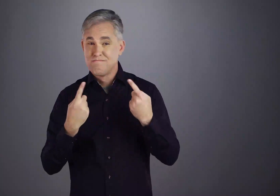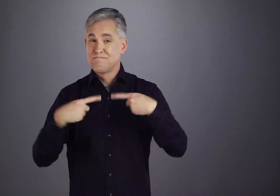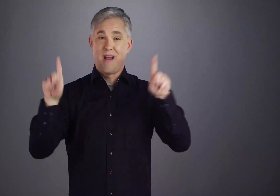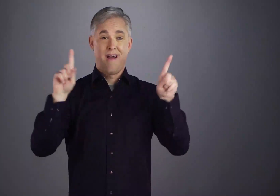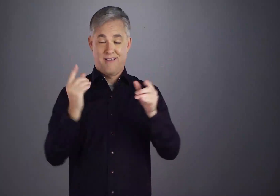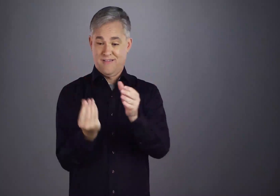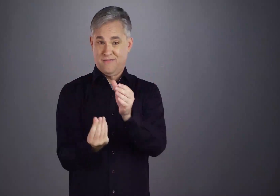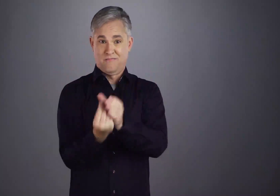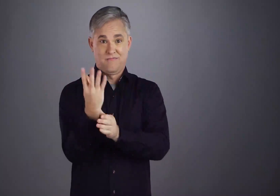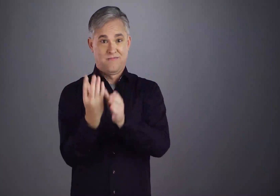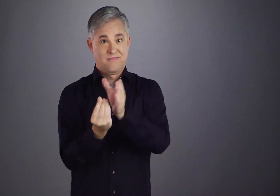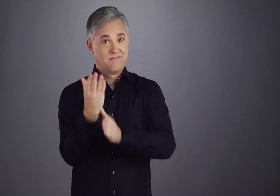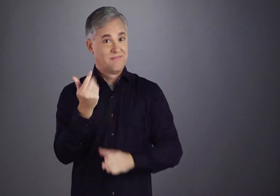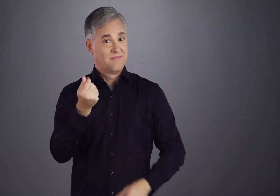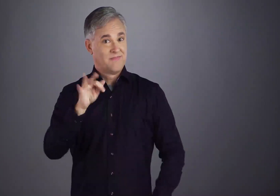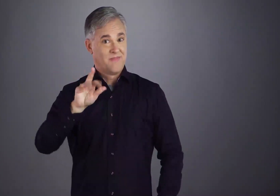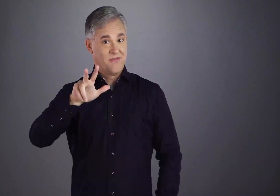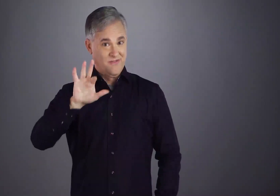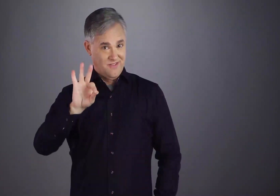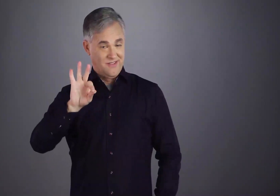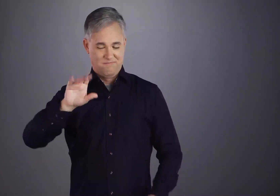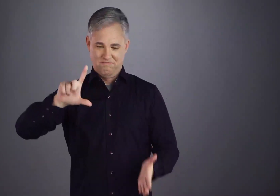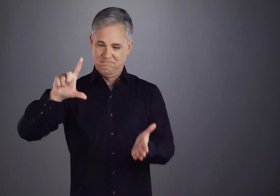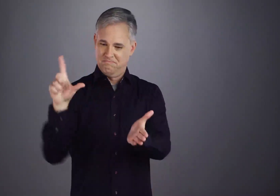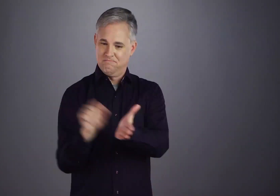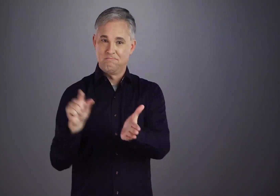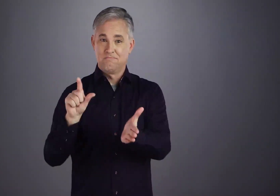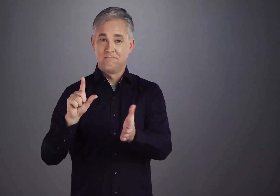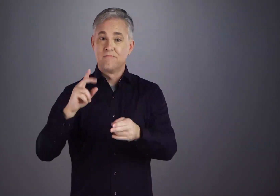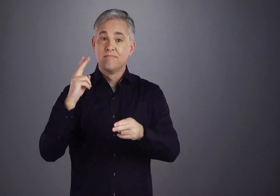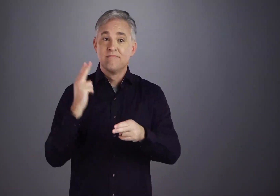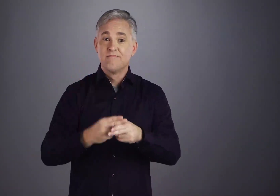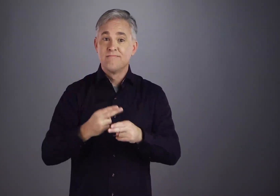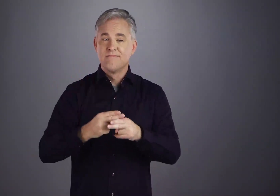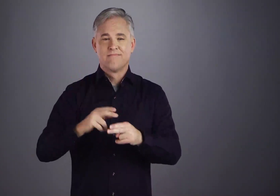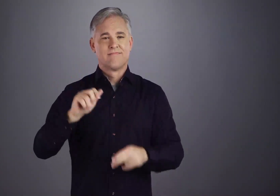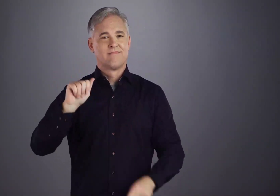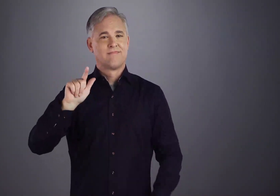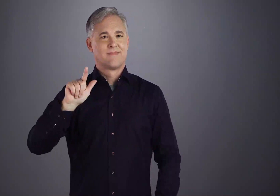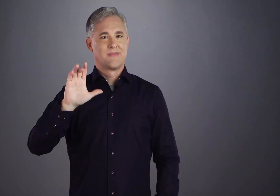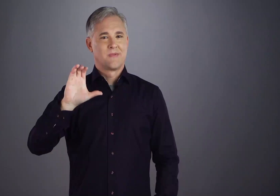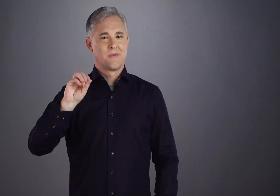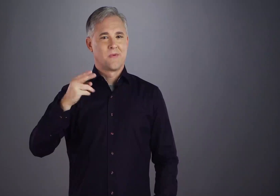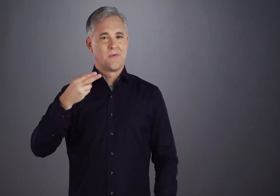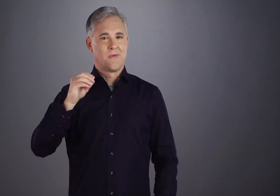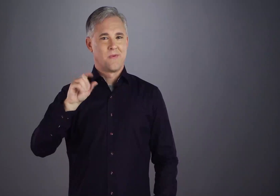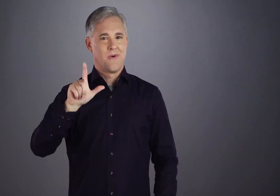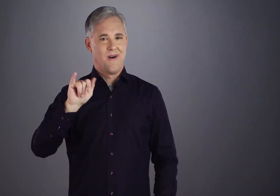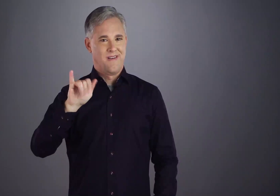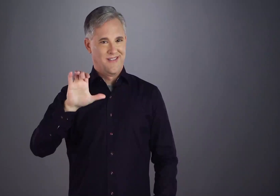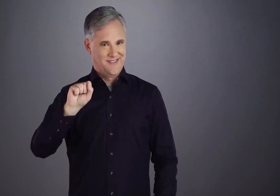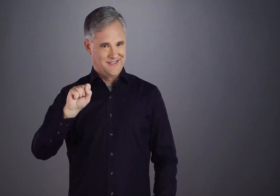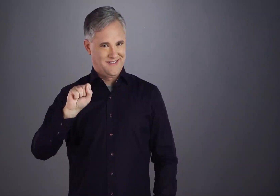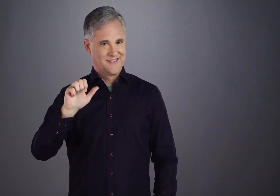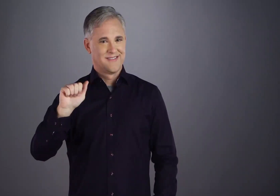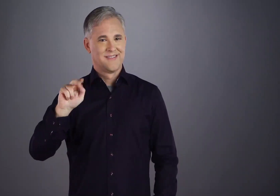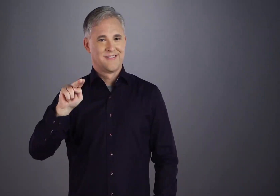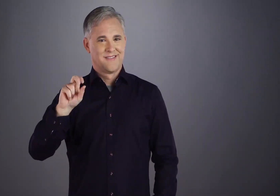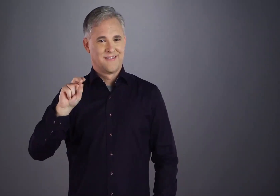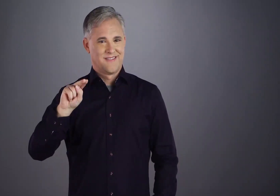This determination bore fruit in the spring of 1939 by the publication of this volume. The membership had then reached